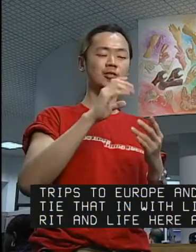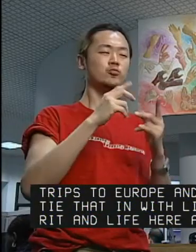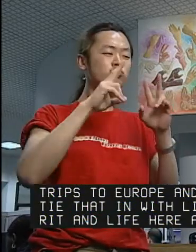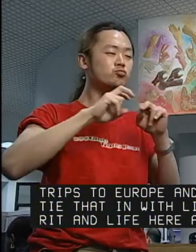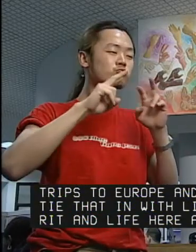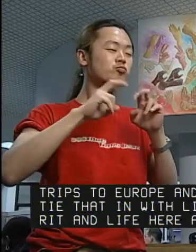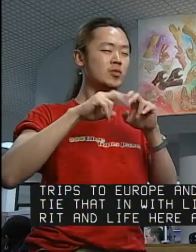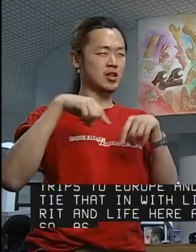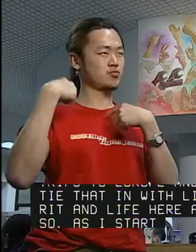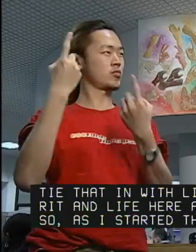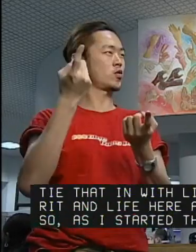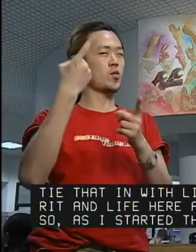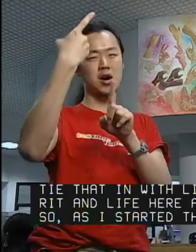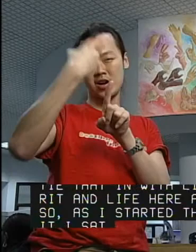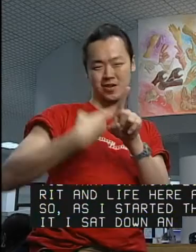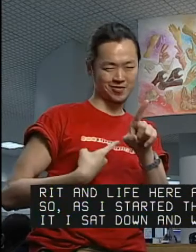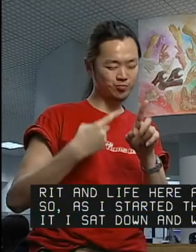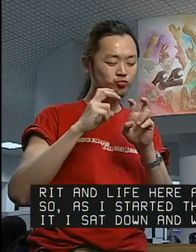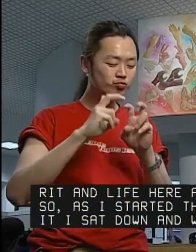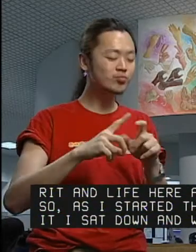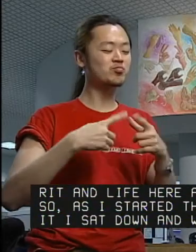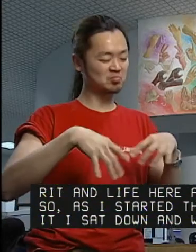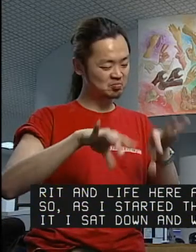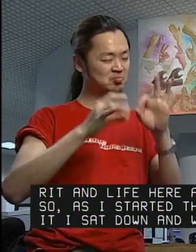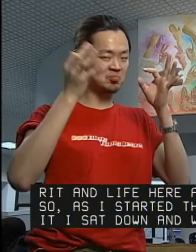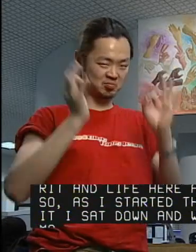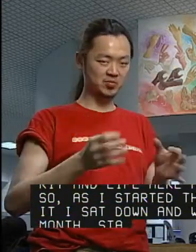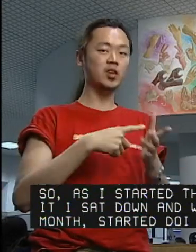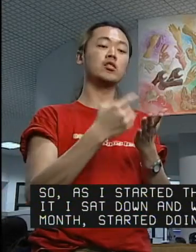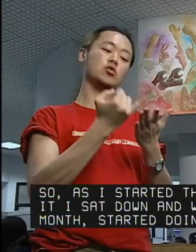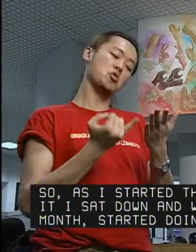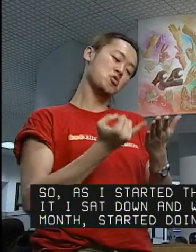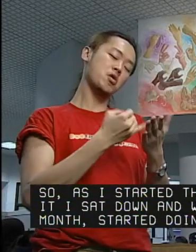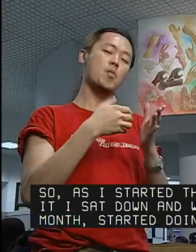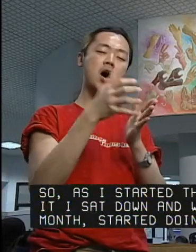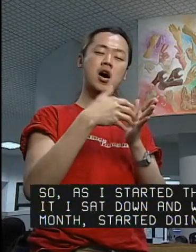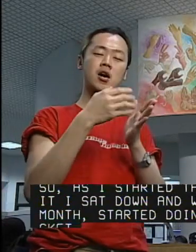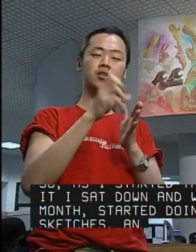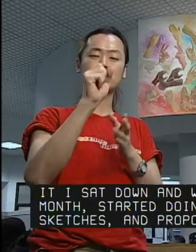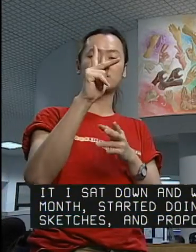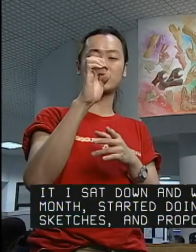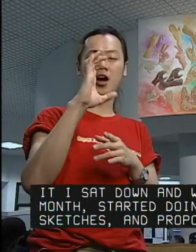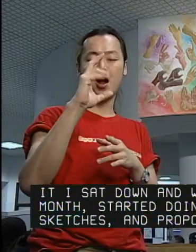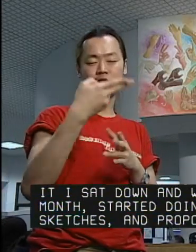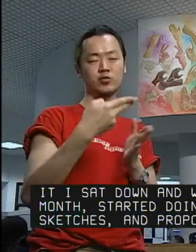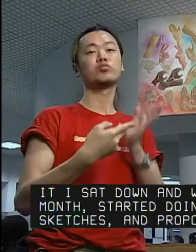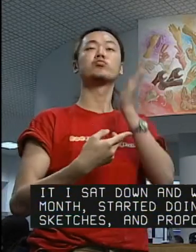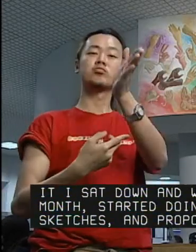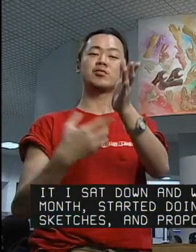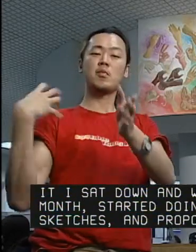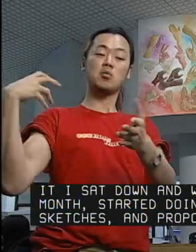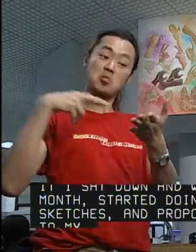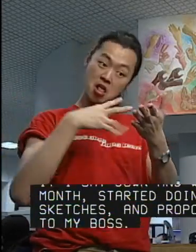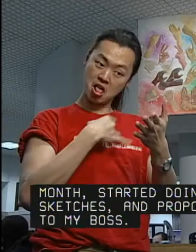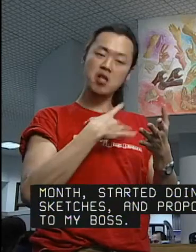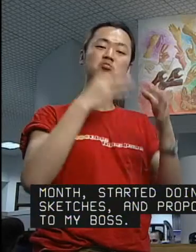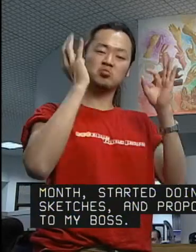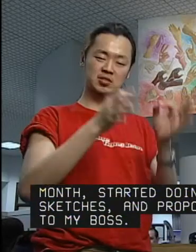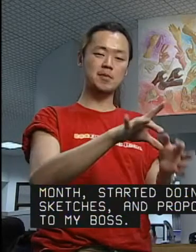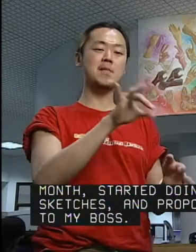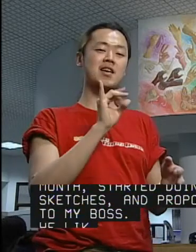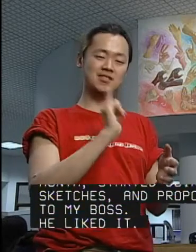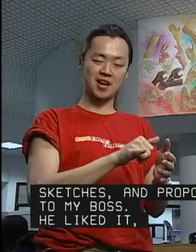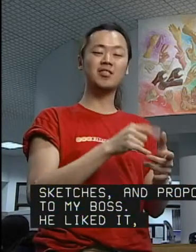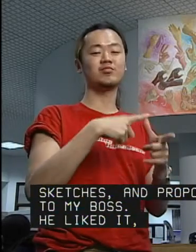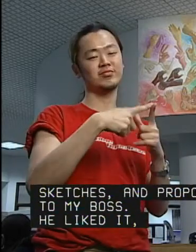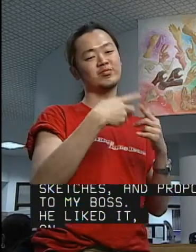NLC. So as I started thinking about it, I sat down and worked about a month, started doing some sketches, and proposed the idea to my boss.